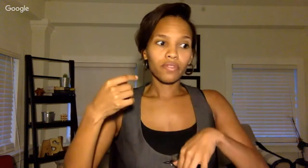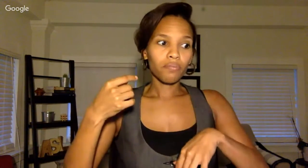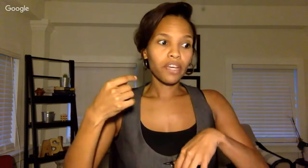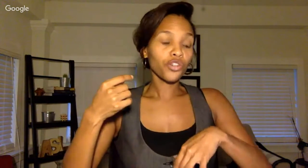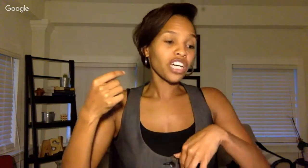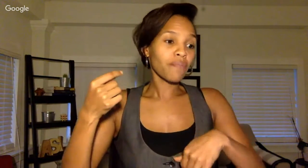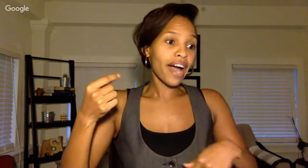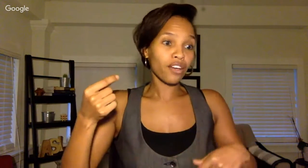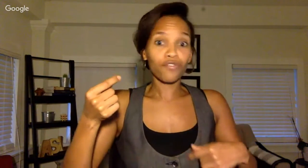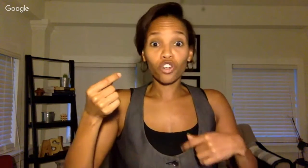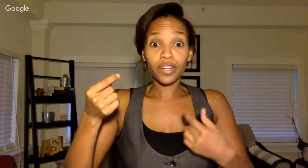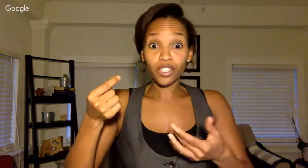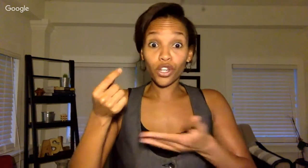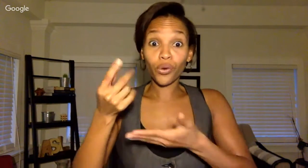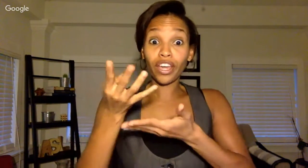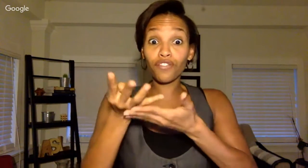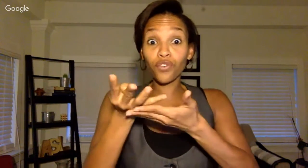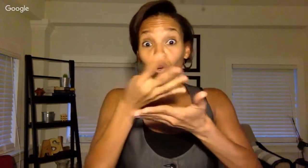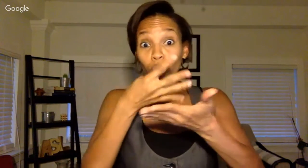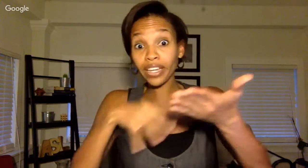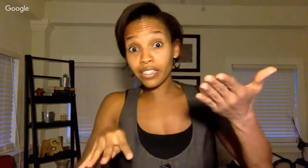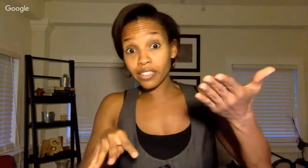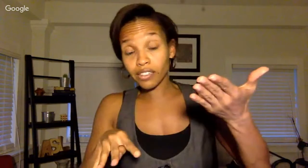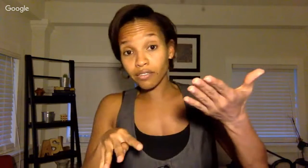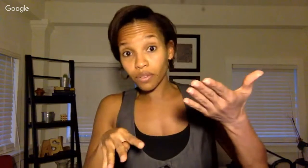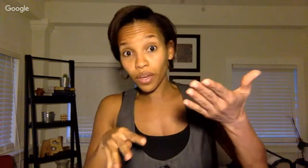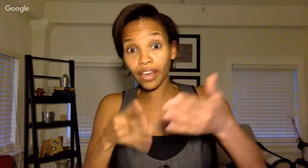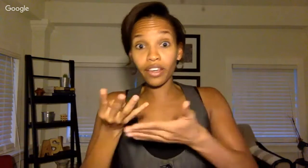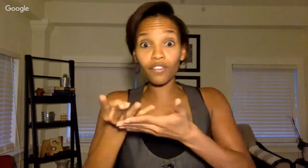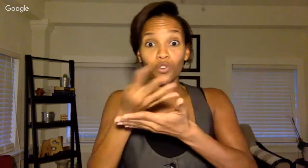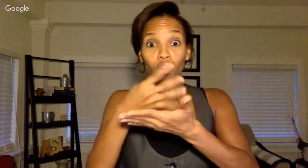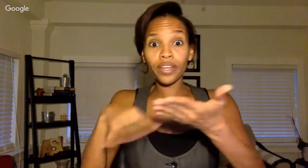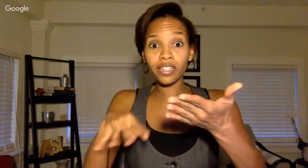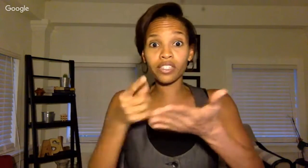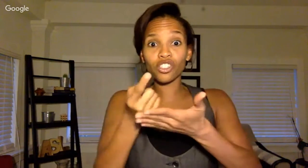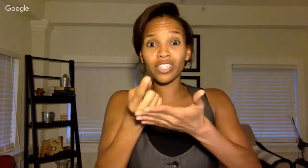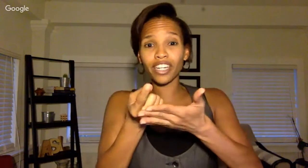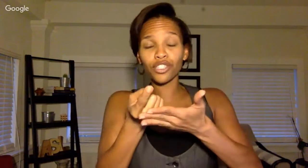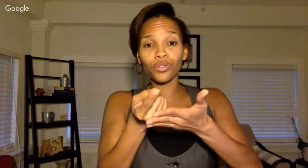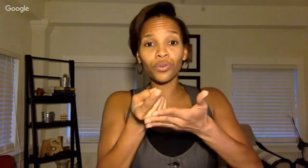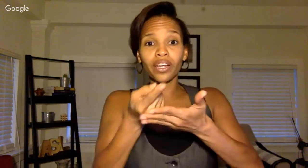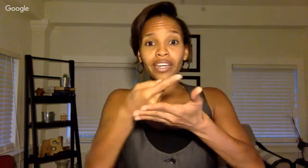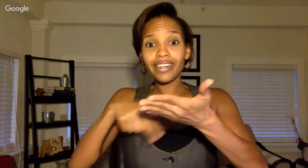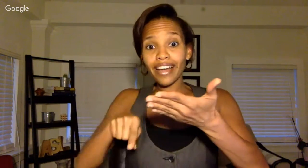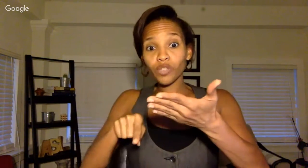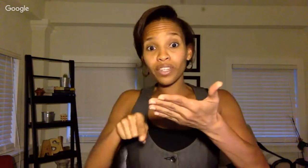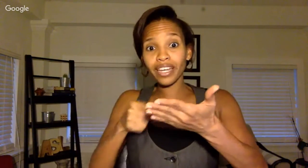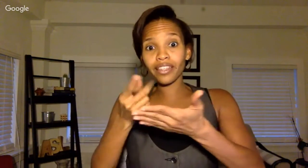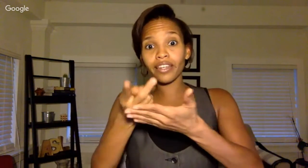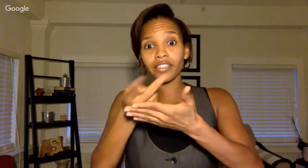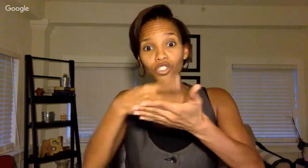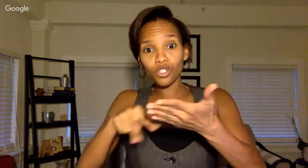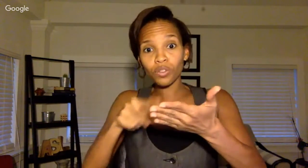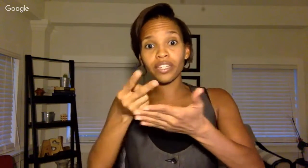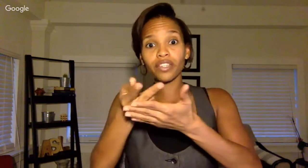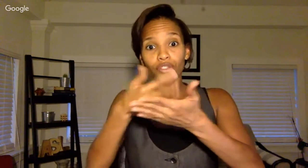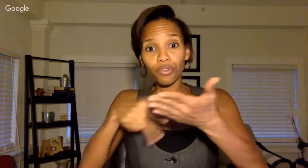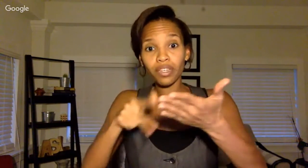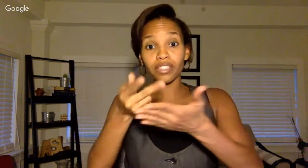make sure you come back in 4 weeks. So in 4 weeks, okay, in 4 weeks, just like I do next week like this, in 2 weeks, in 3 weeks, in